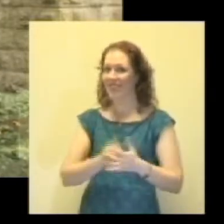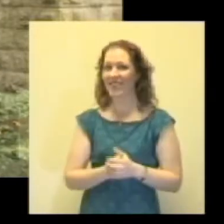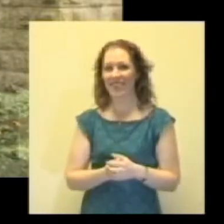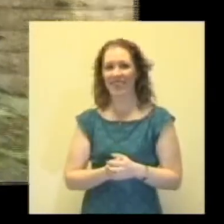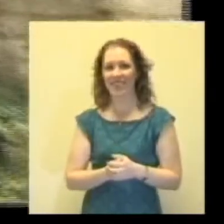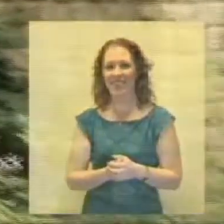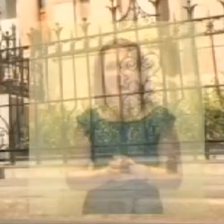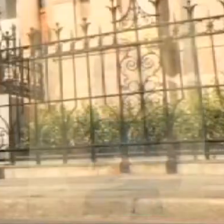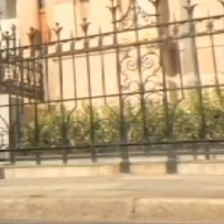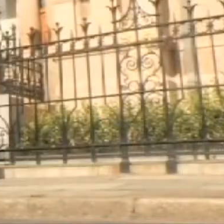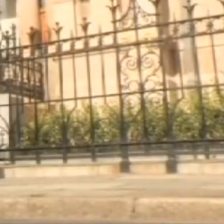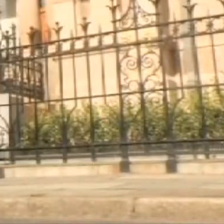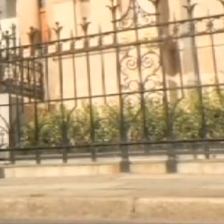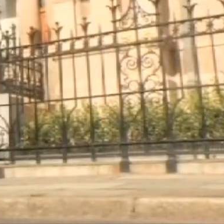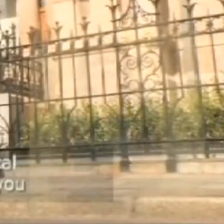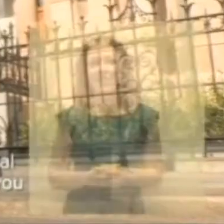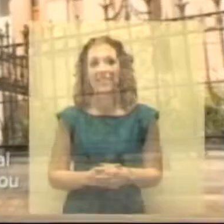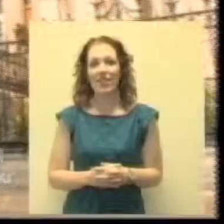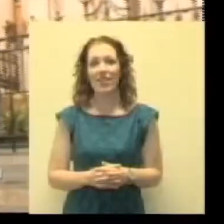person's face.